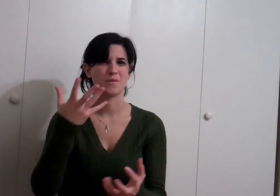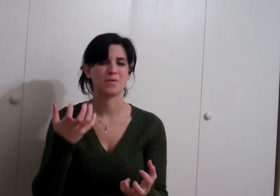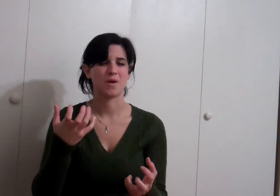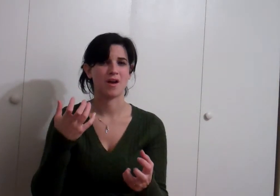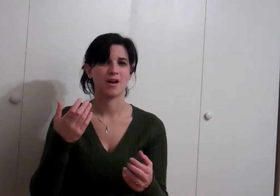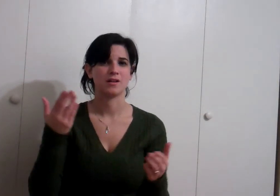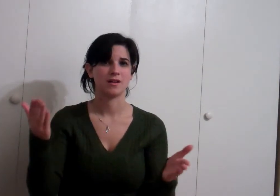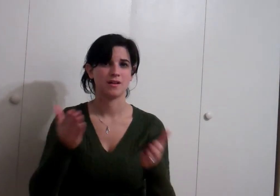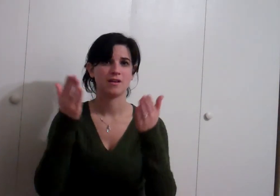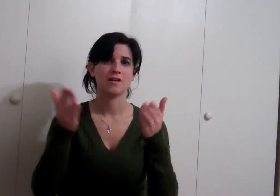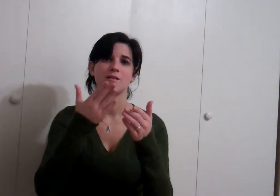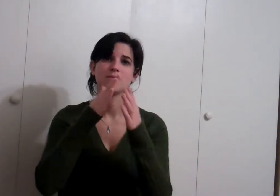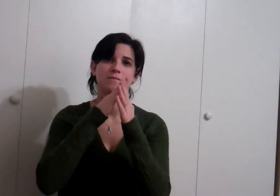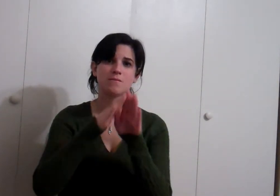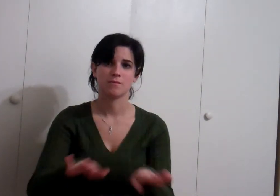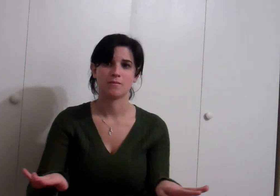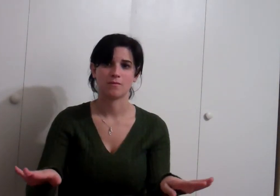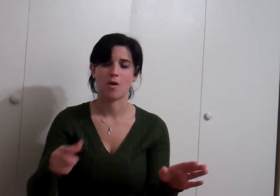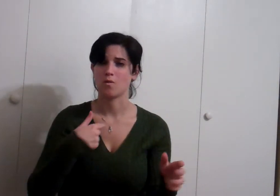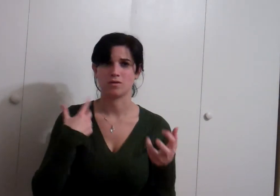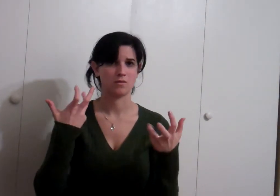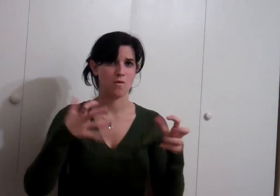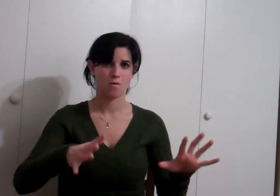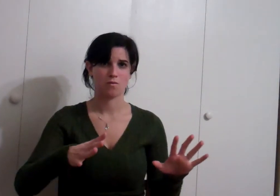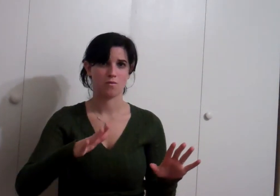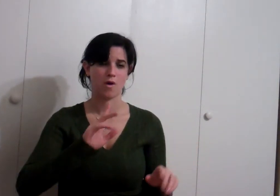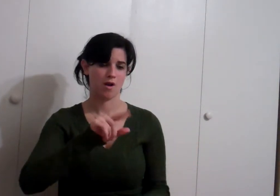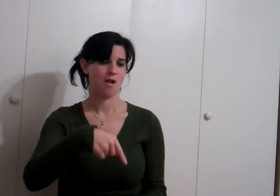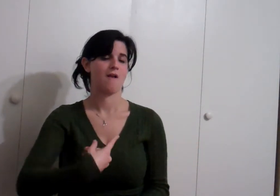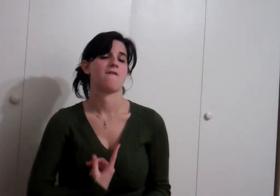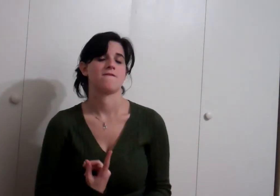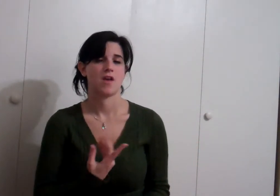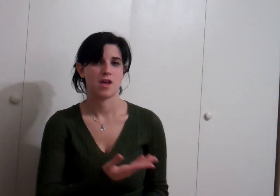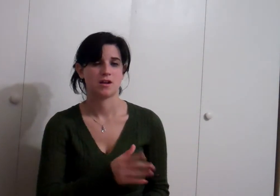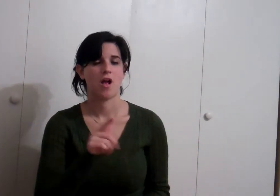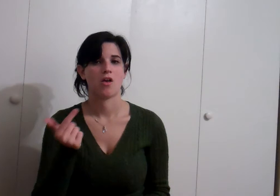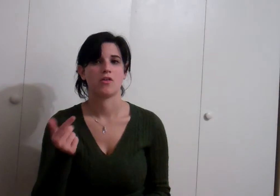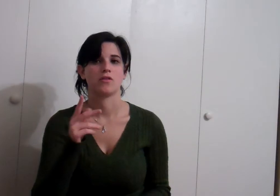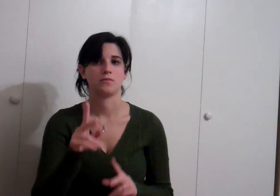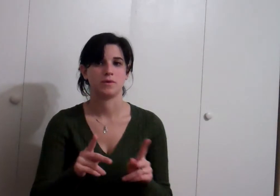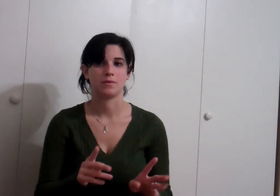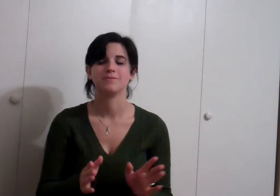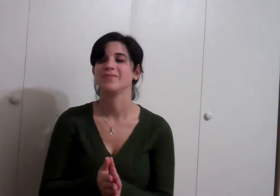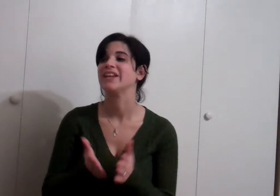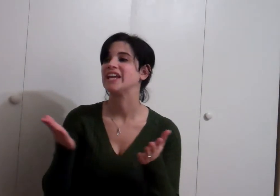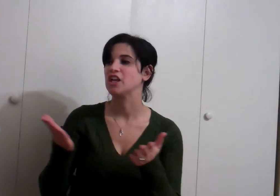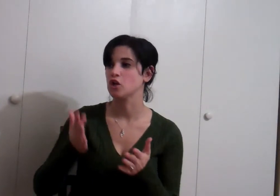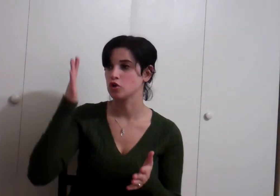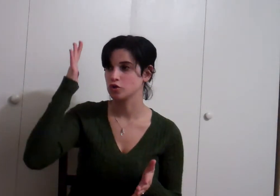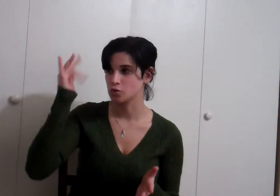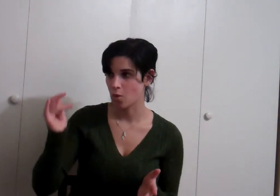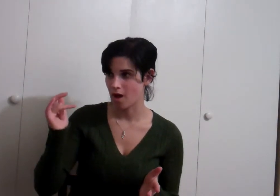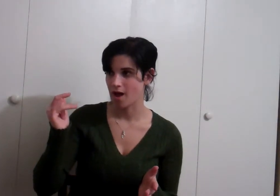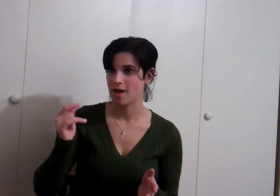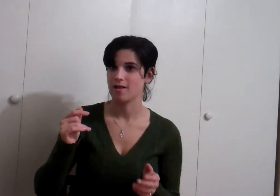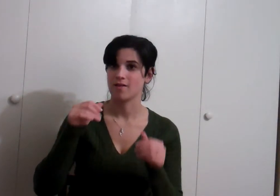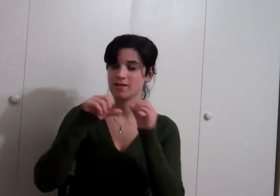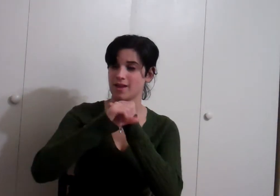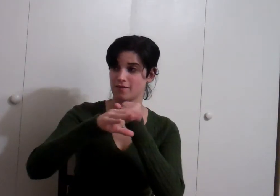Imam has so offended the sentiments of the faith. Here's why the odds of success, though. Because they took the risk in doing this, and then it becomes